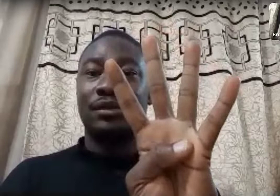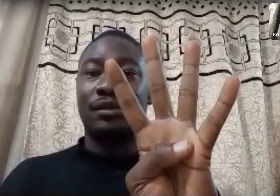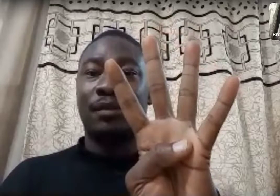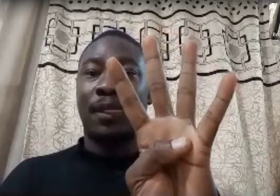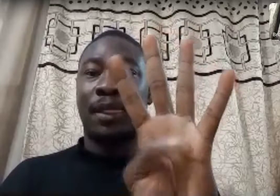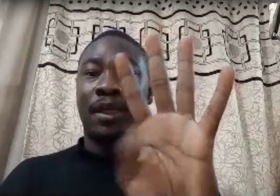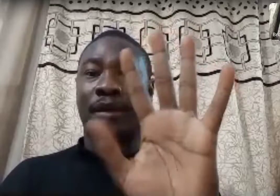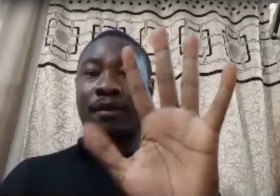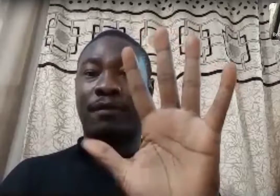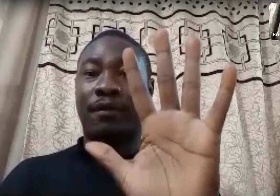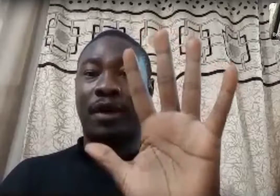5,